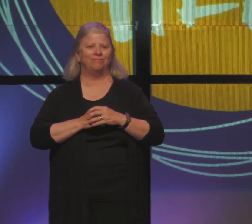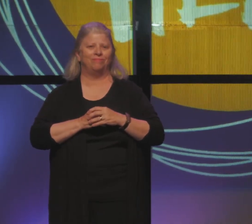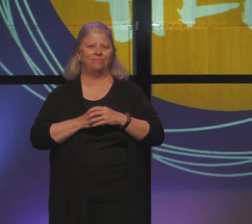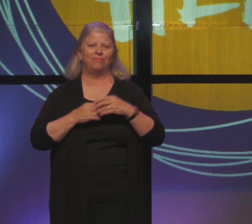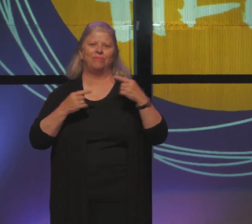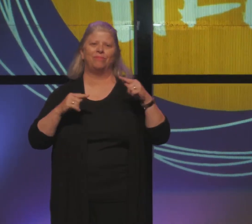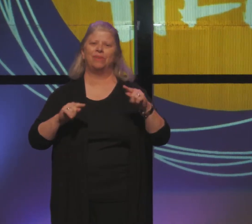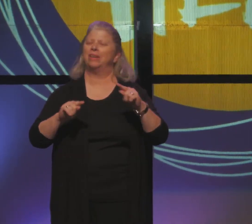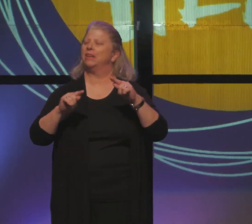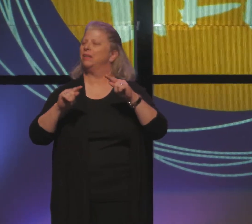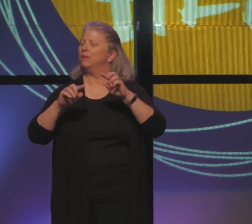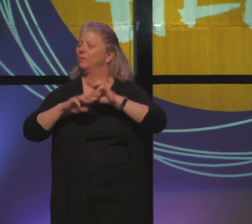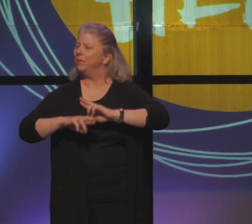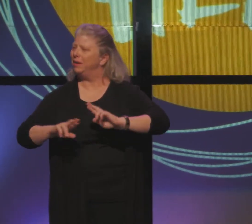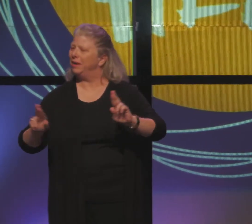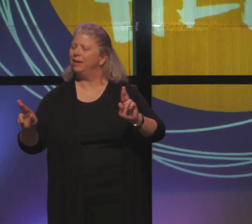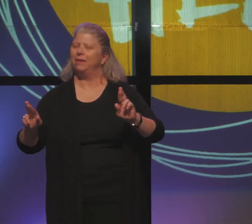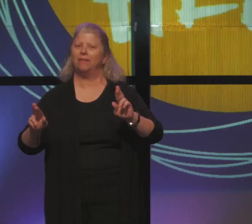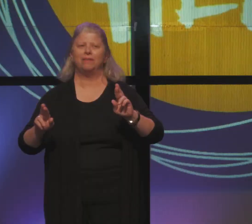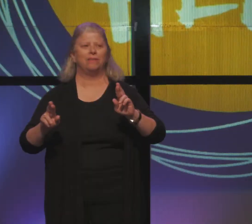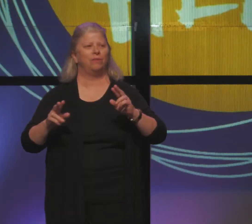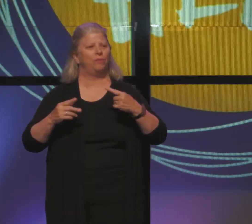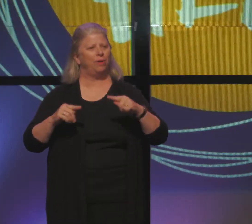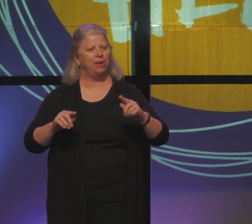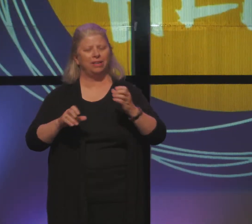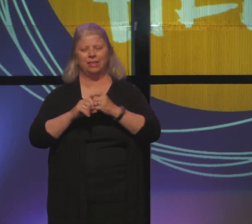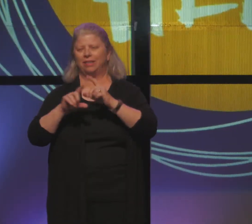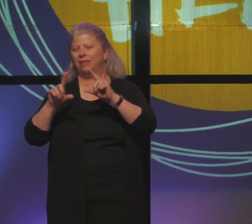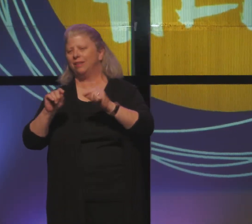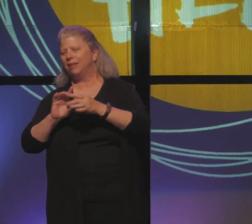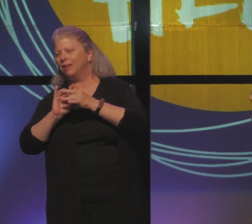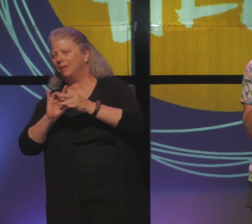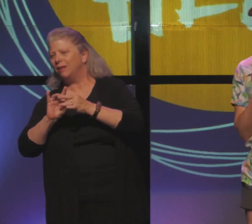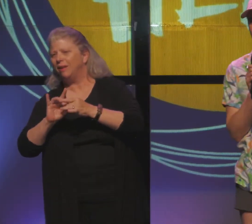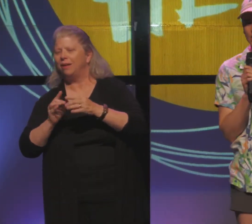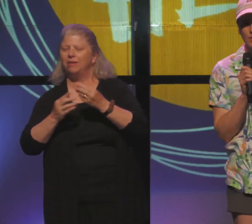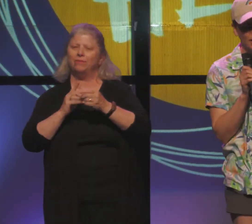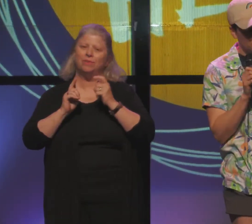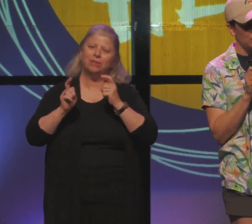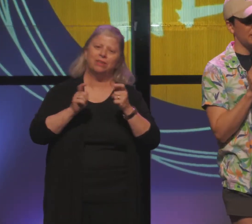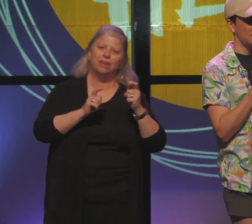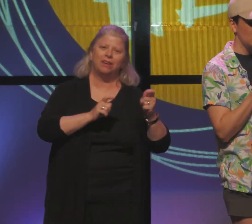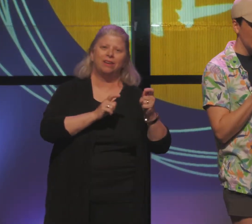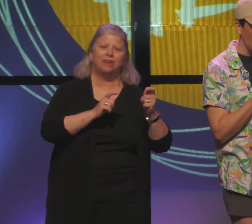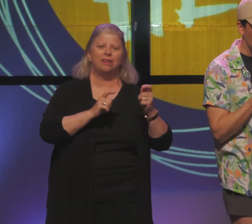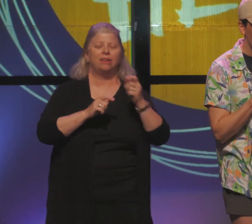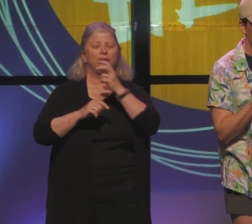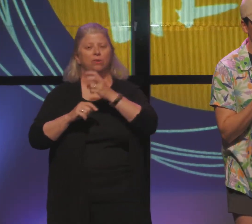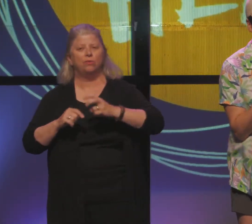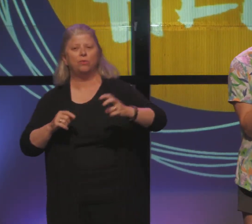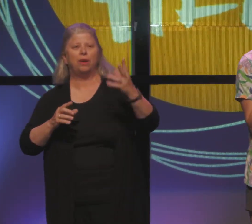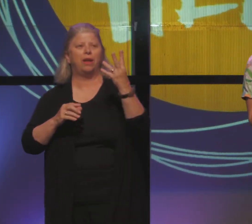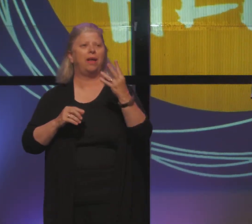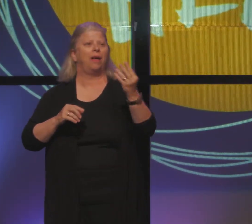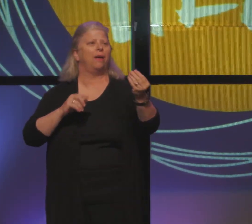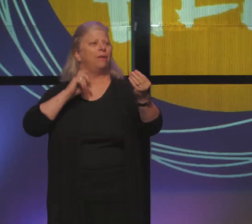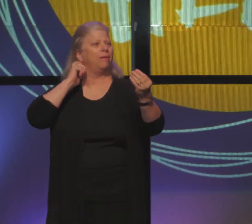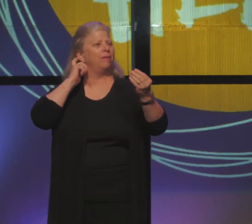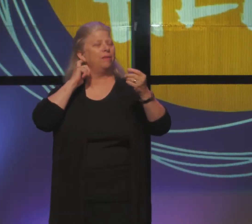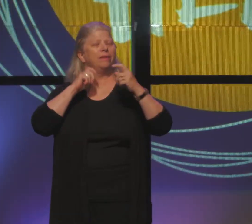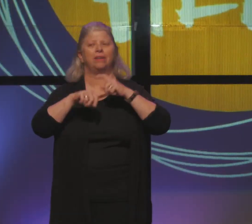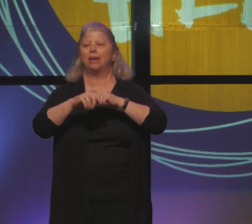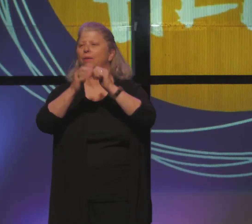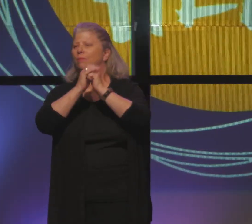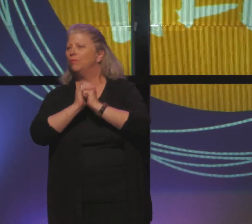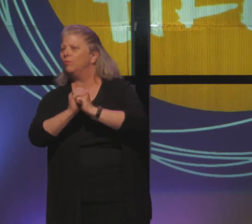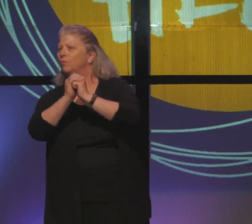And while you're getting that ready, while you're grabbing your connect cards and donations, and as we kind of transition out of this time of